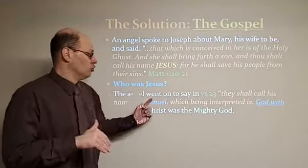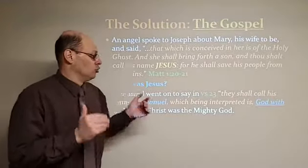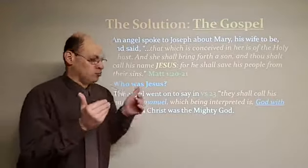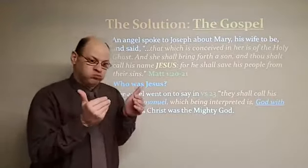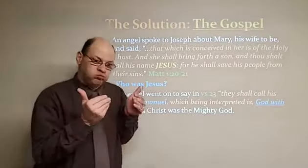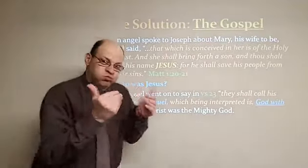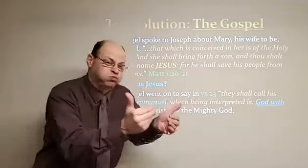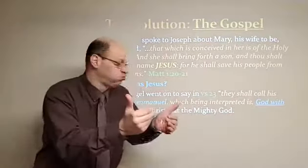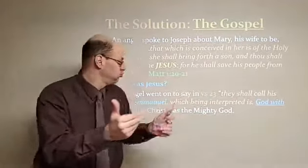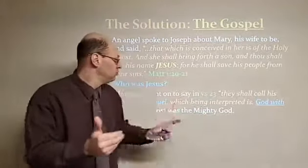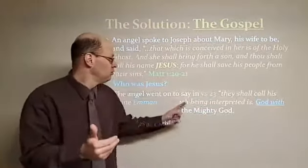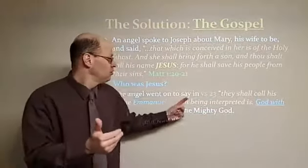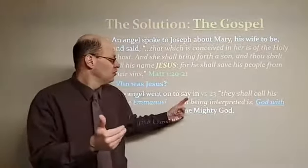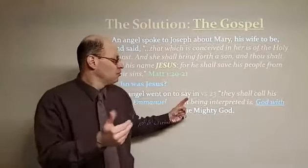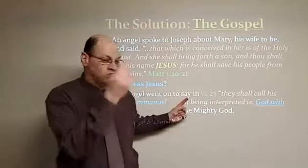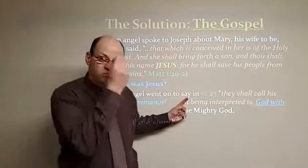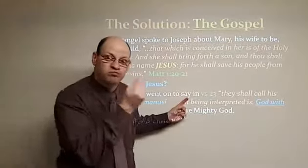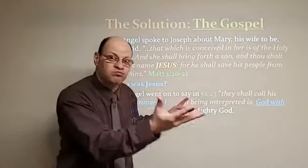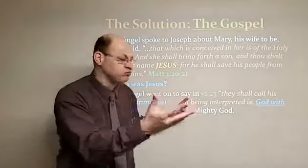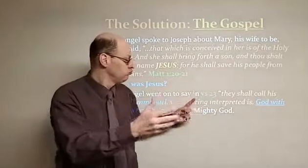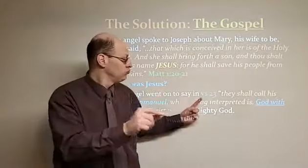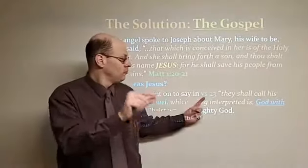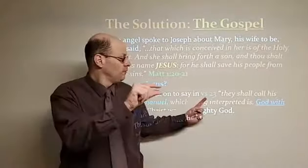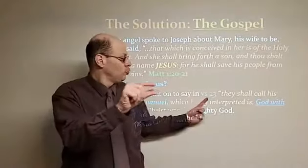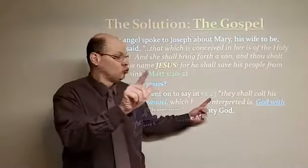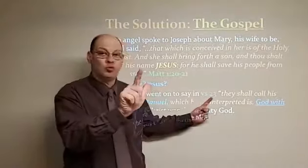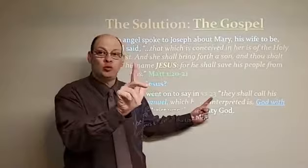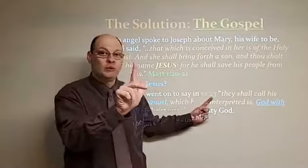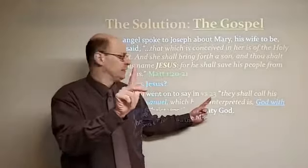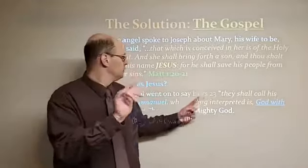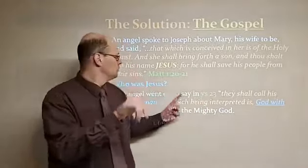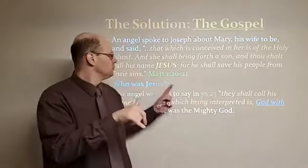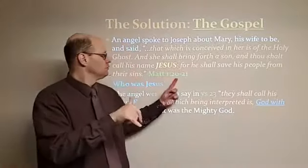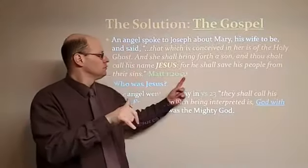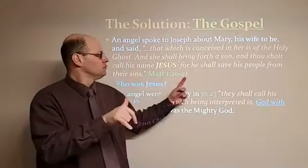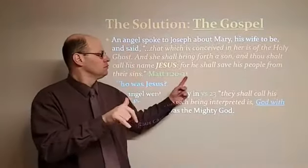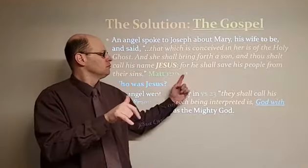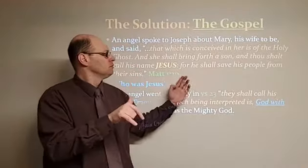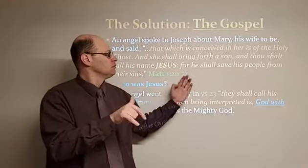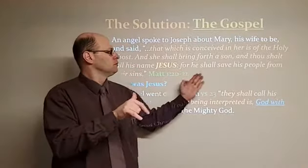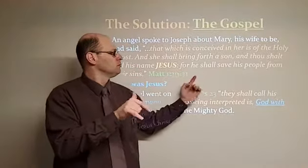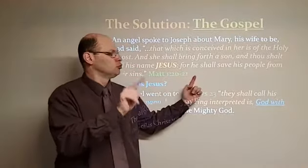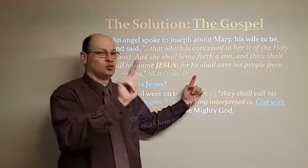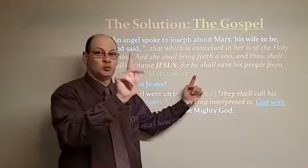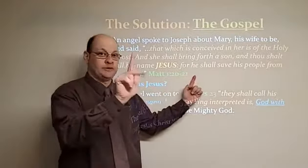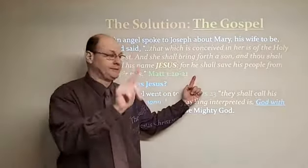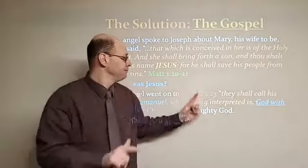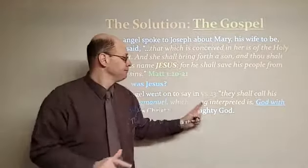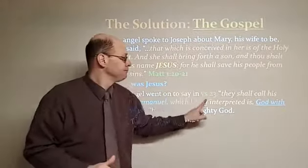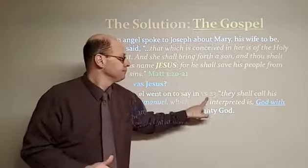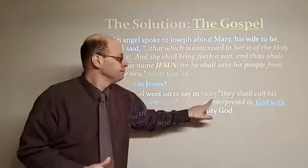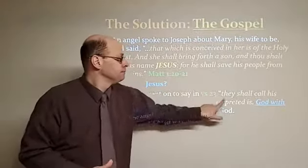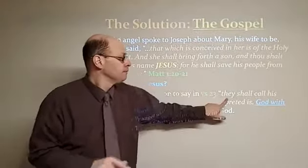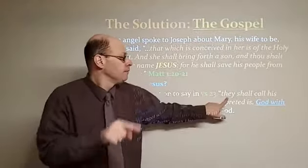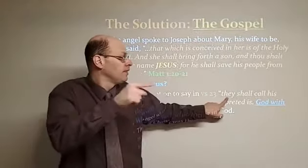angel continued to speak to Joseph in verse 23 okay if we continue on in this